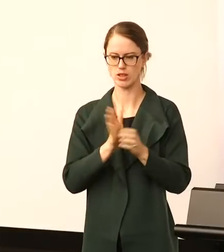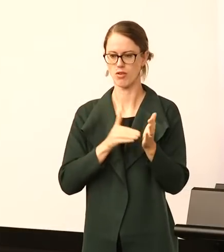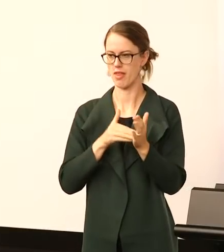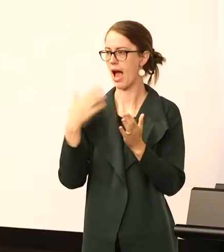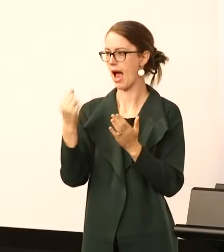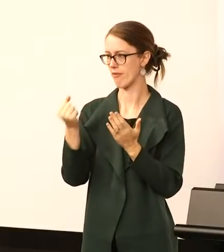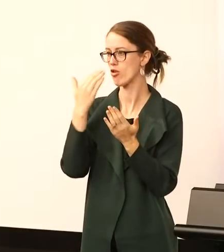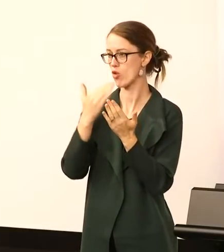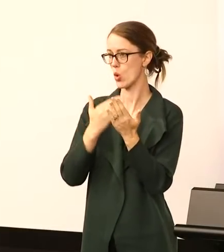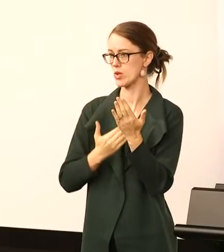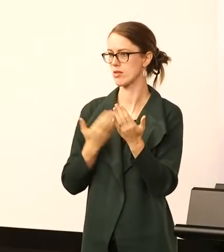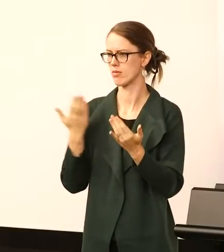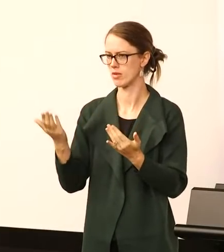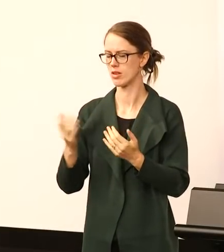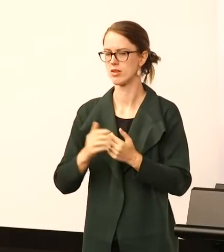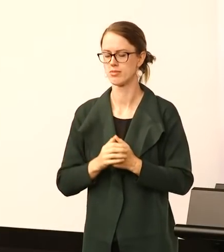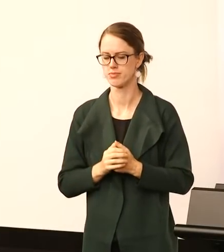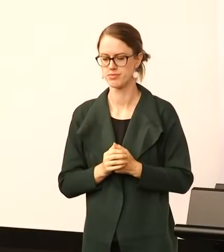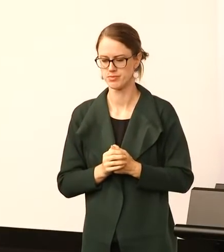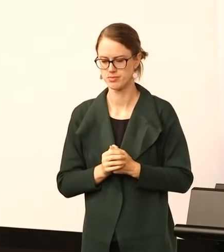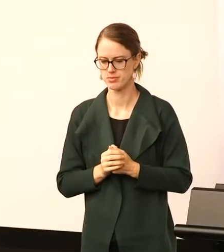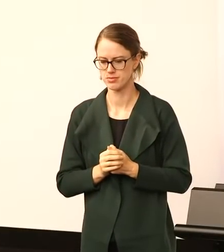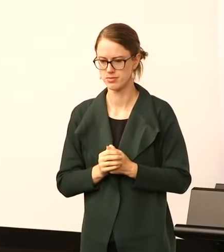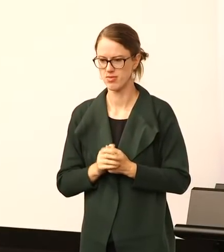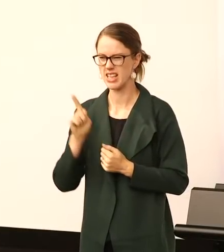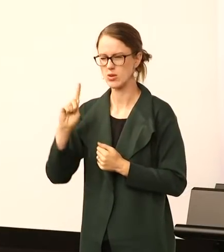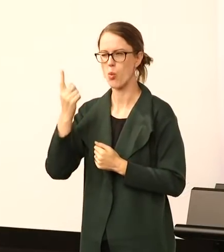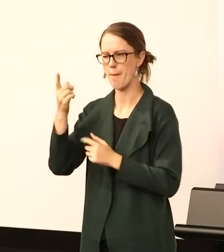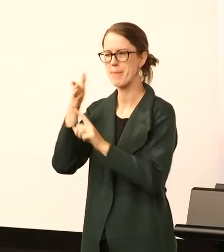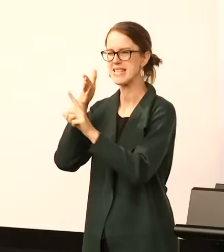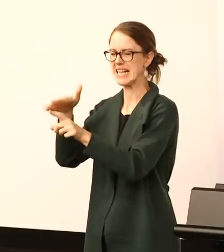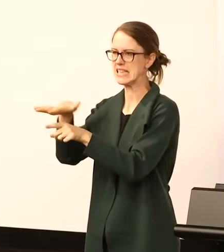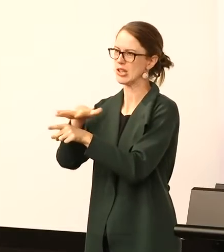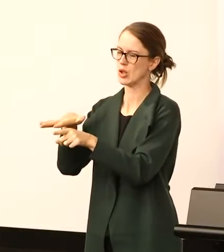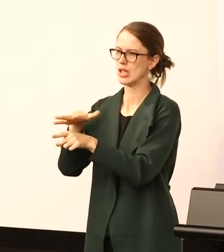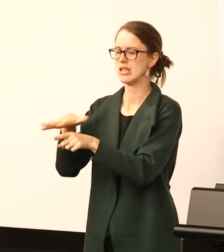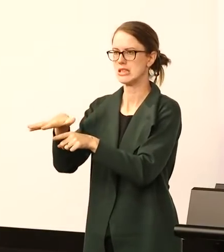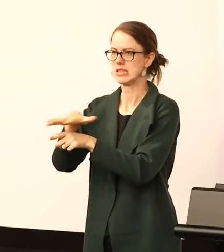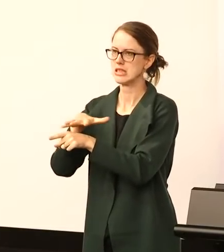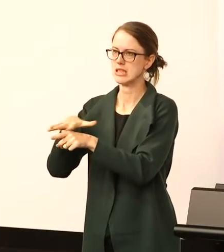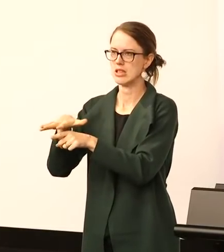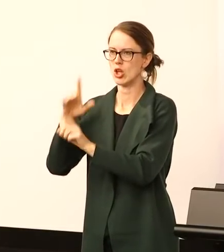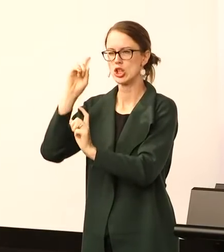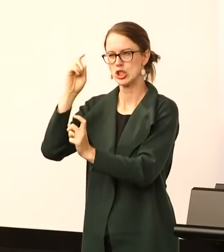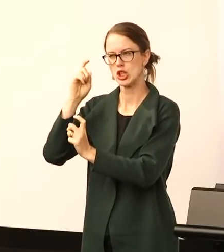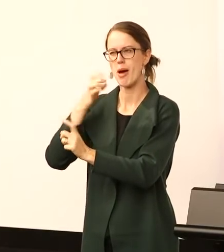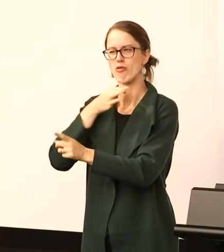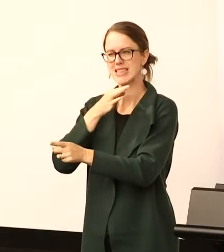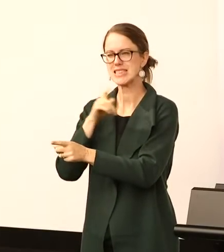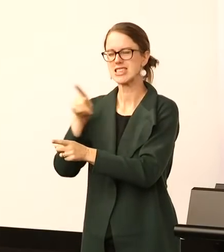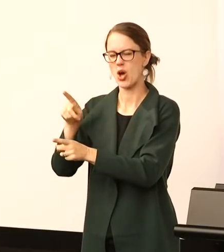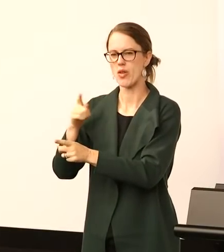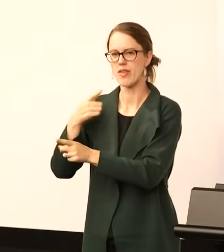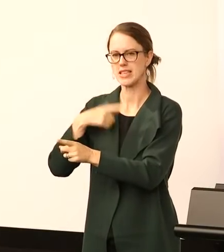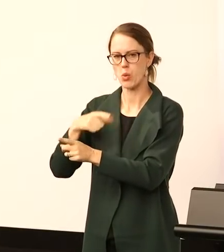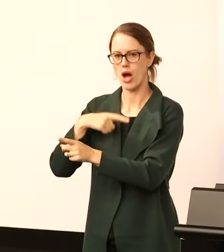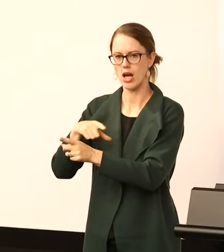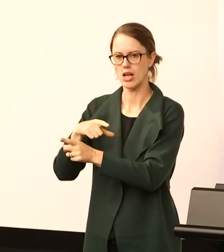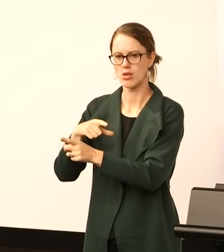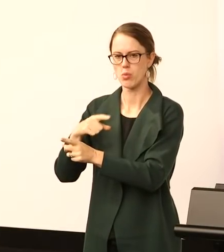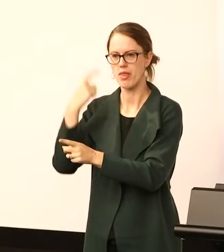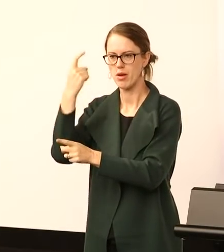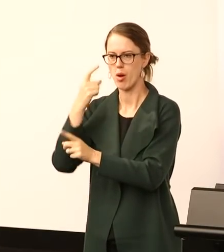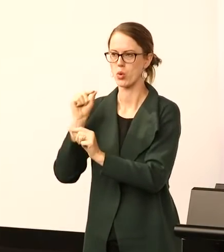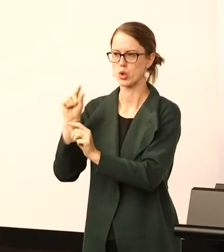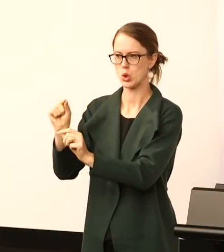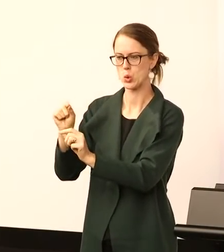New Zealand. And I think that's particularly the destination where we have the most concern about, and that's the one we're looking particularly at other